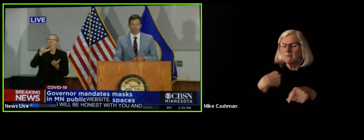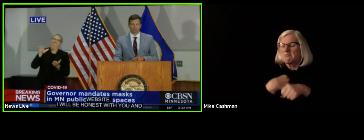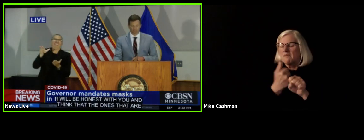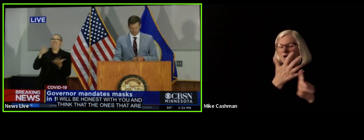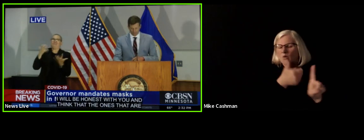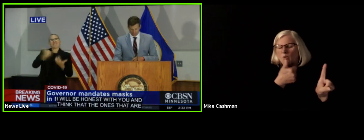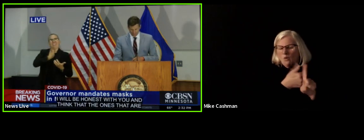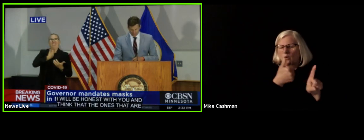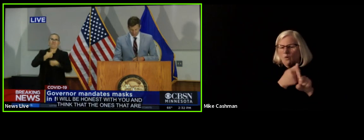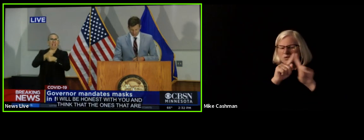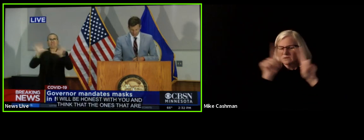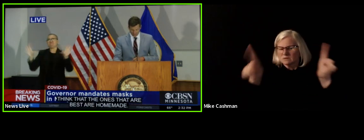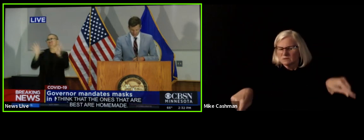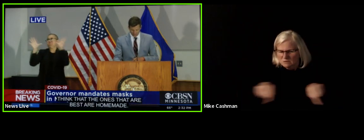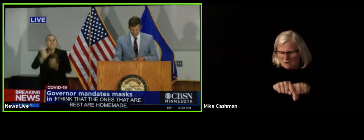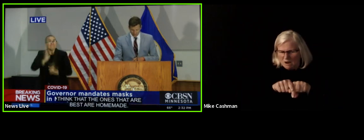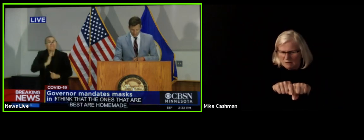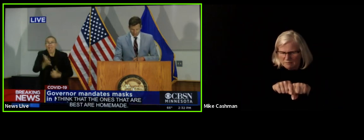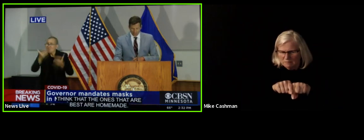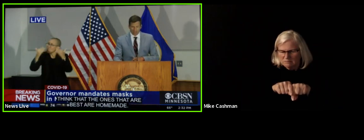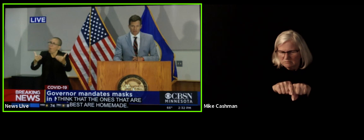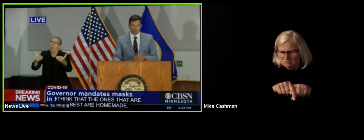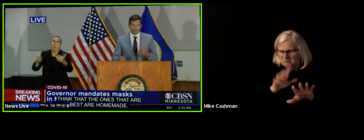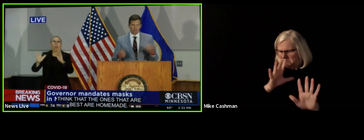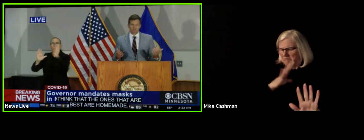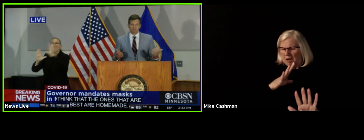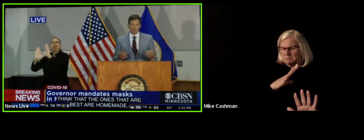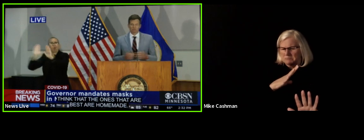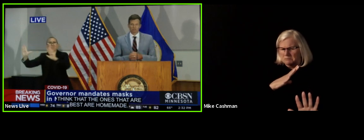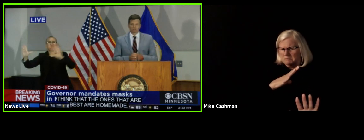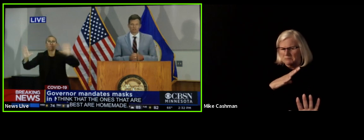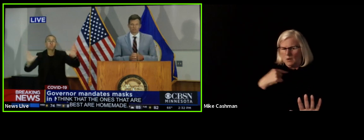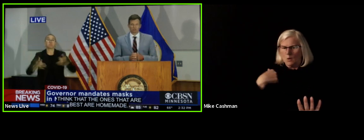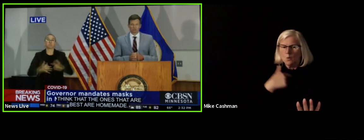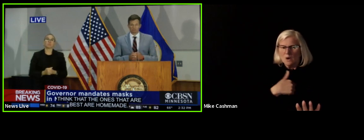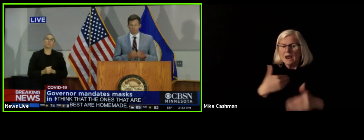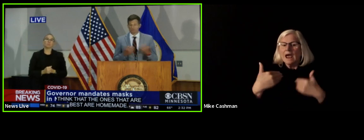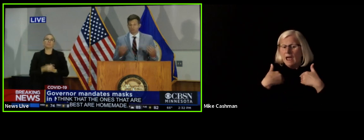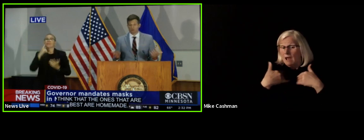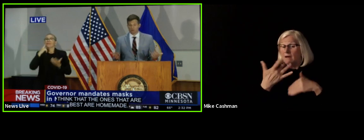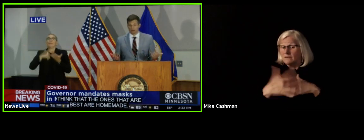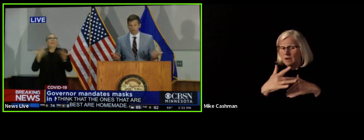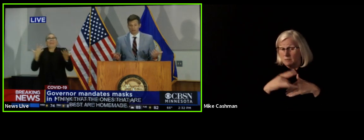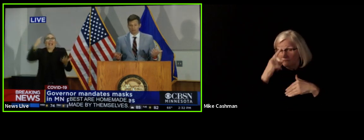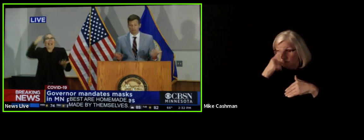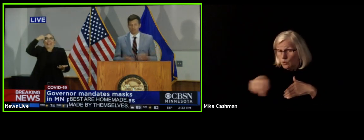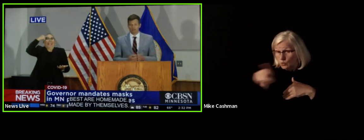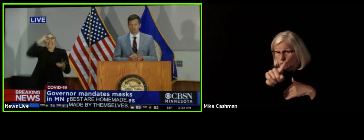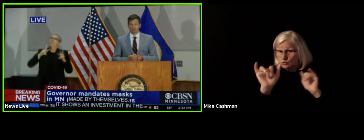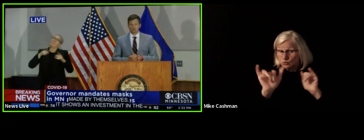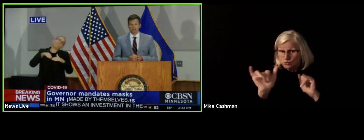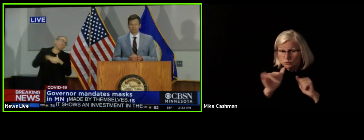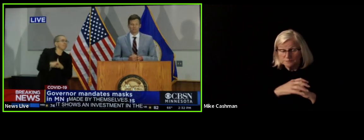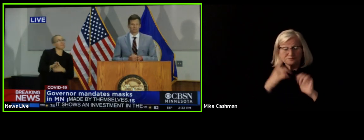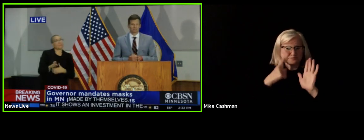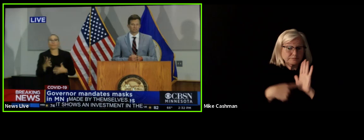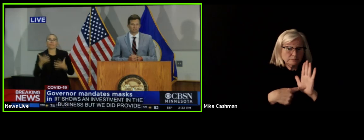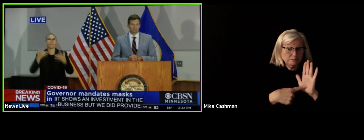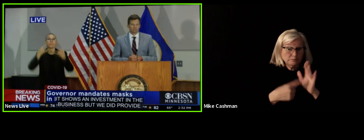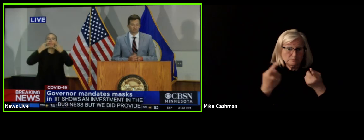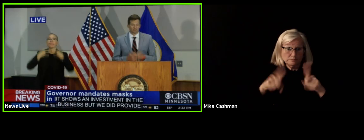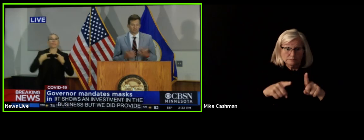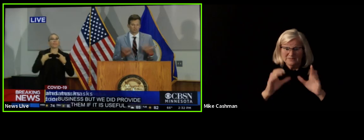to provide some if that's useful. And then there'll be instances in which a customer comes in and isn't wearing a mask. In that instance, we ask the